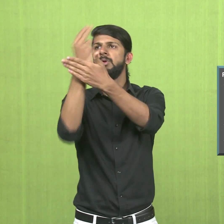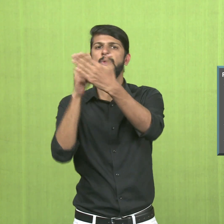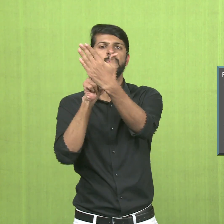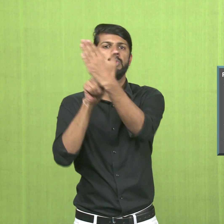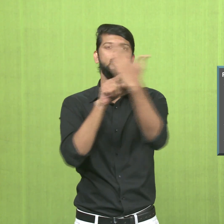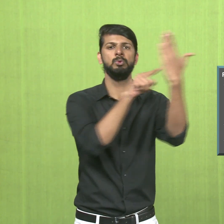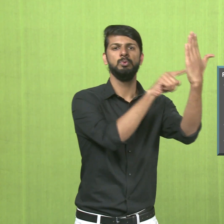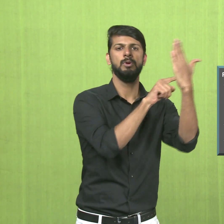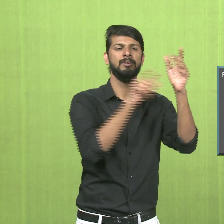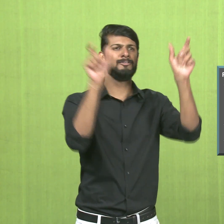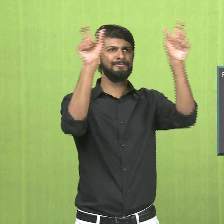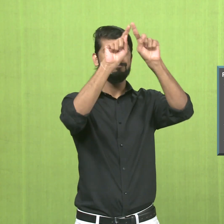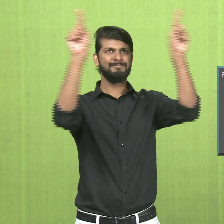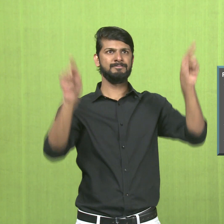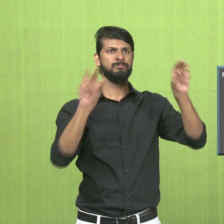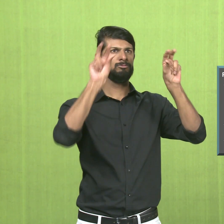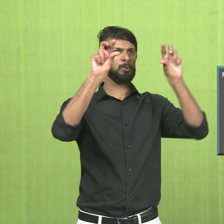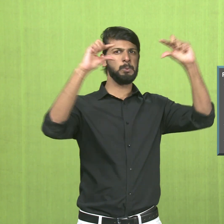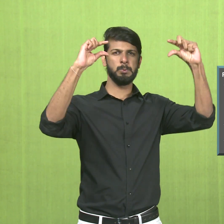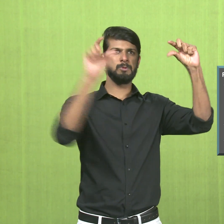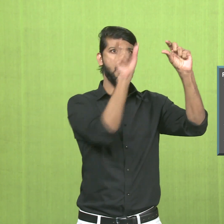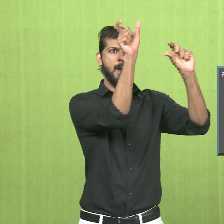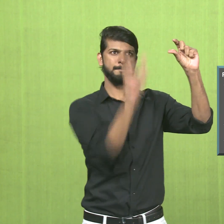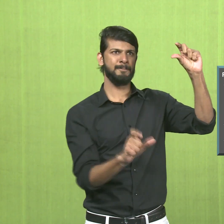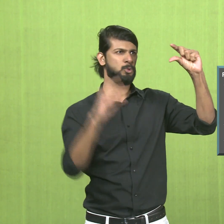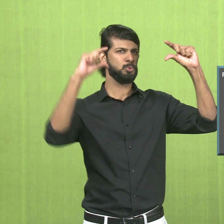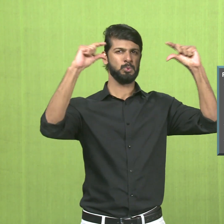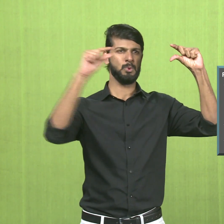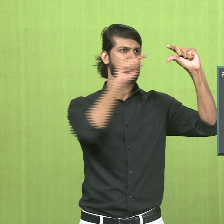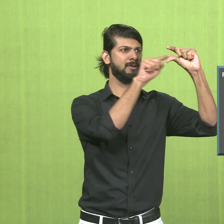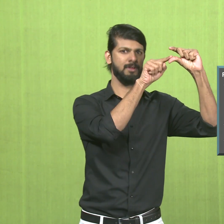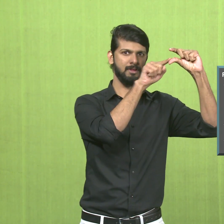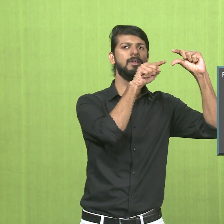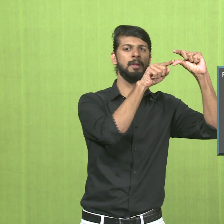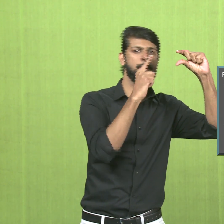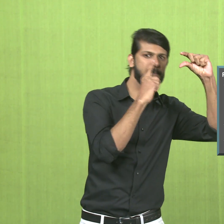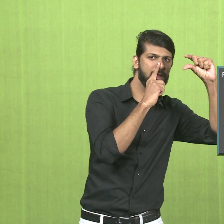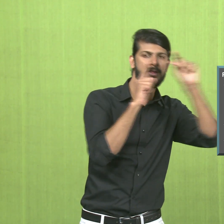painted right next to the Palghat Devi, the top left and right corner.